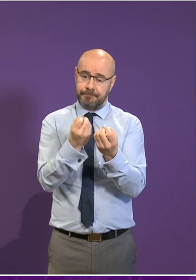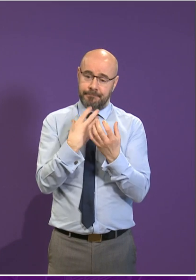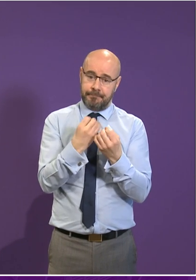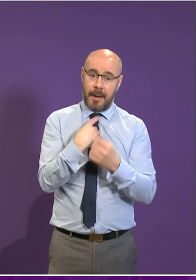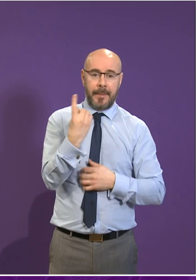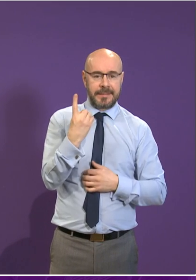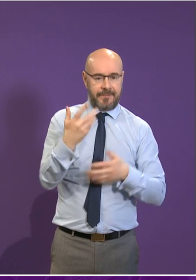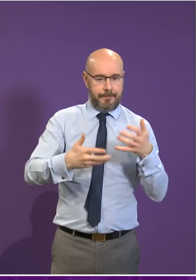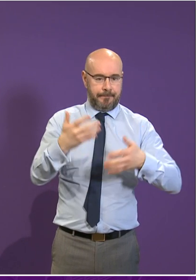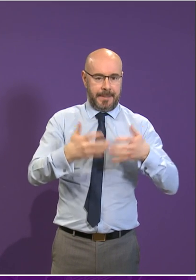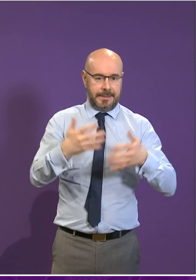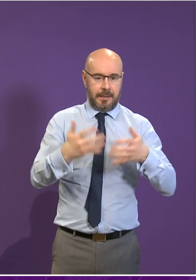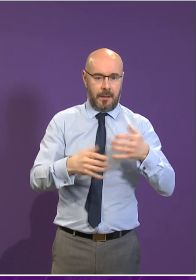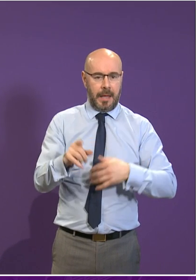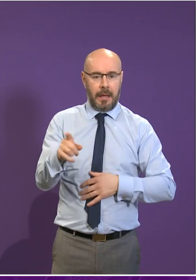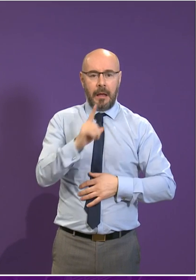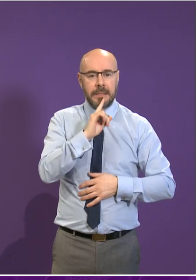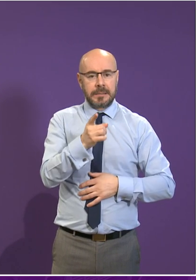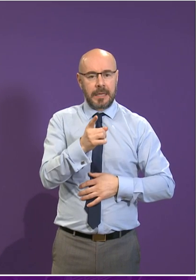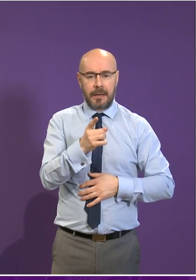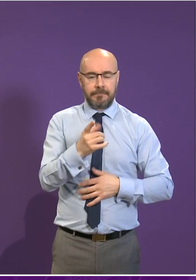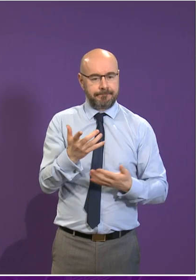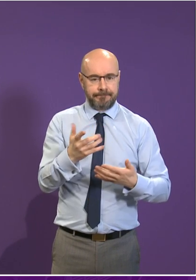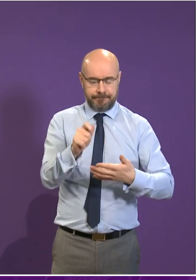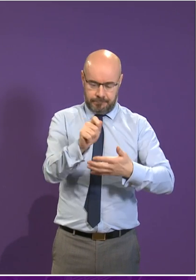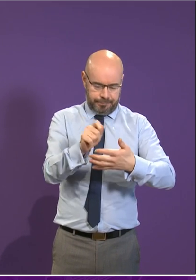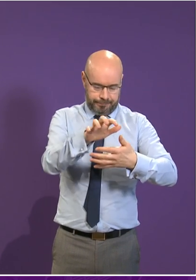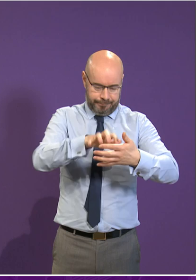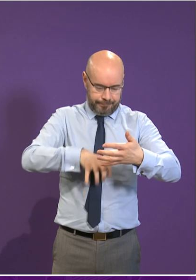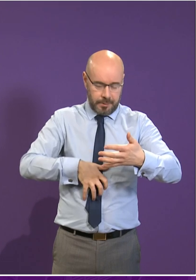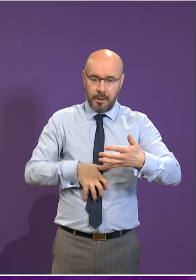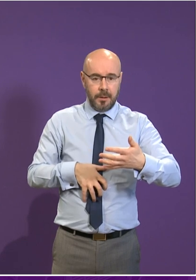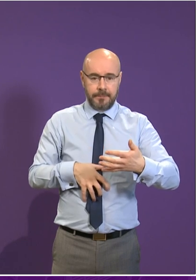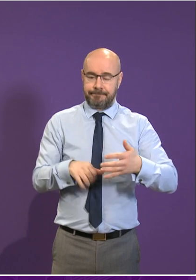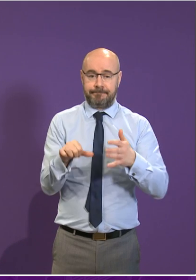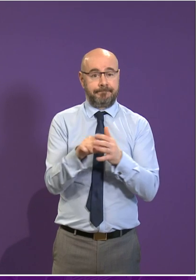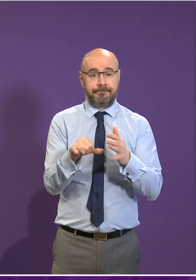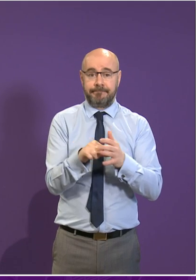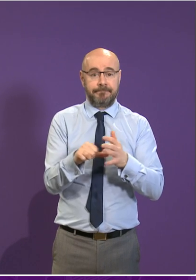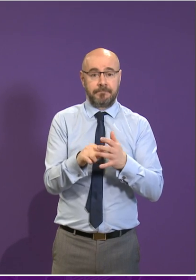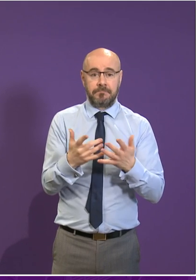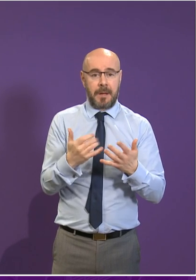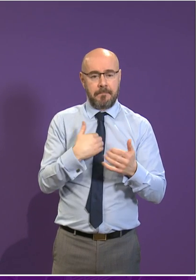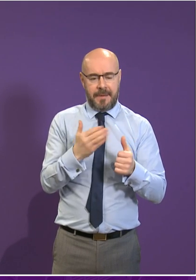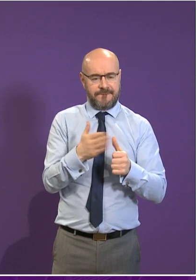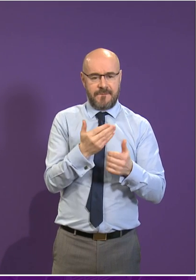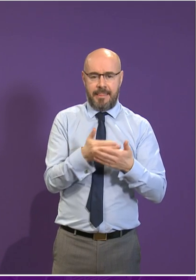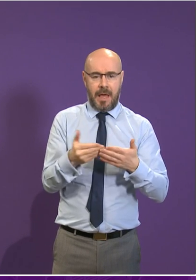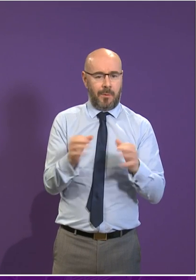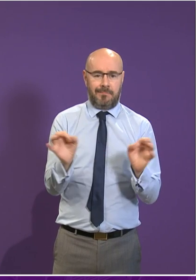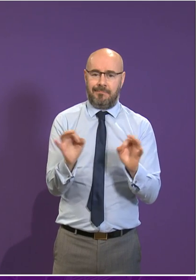said that he found it very difficult to complete his application in written English because it's not how he communicates with